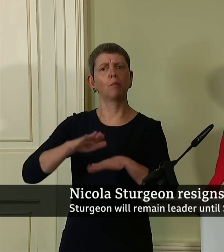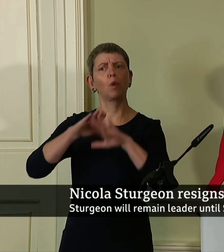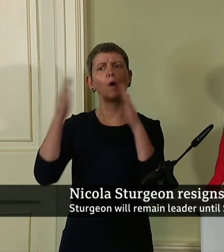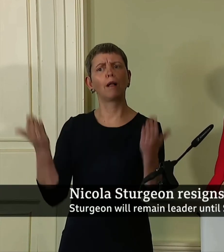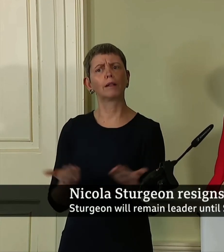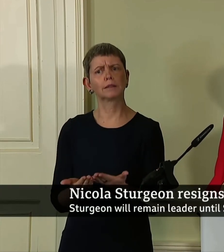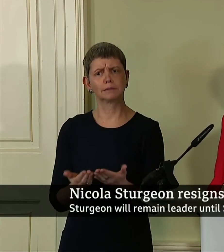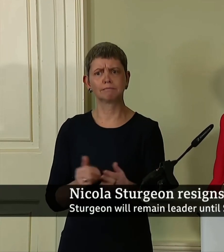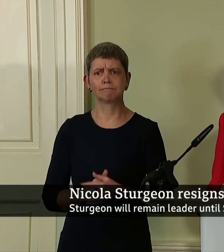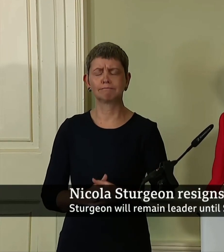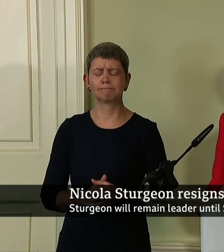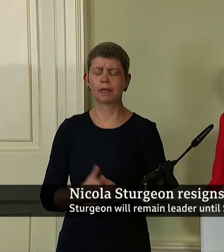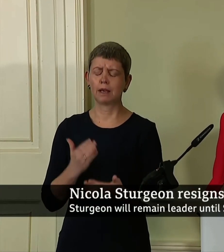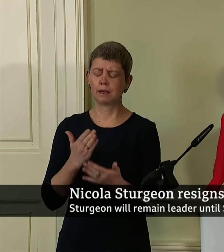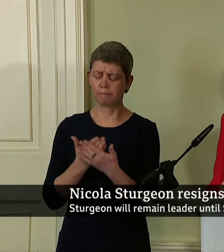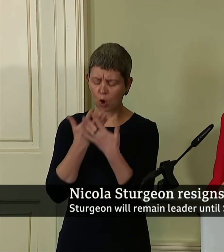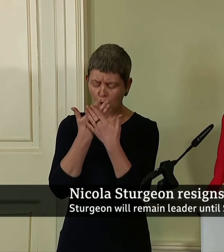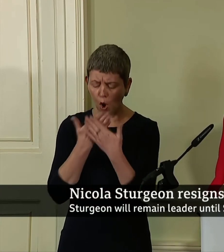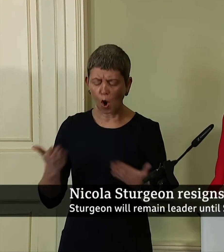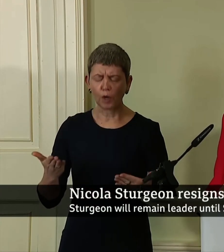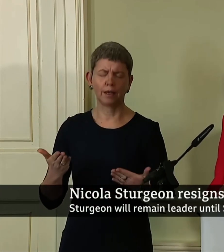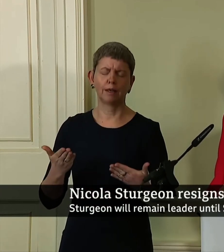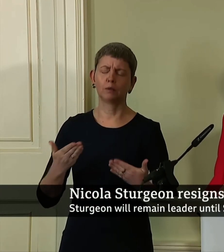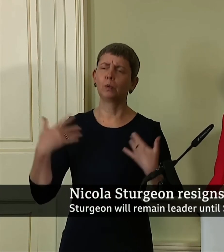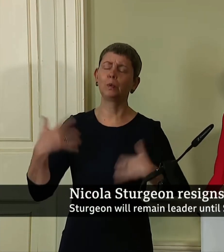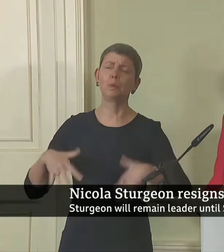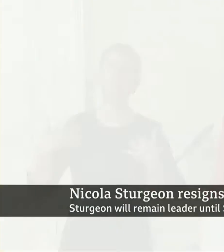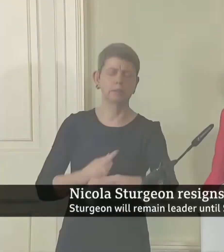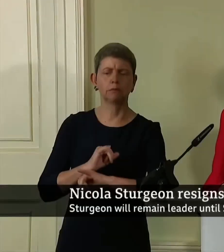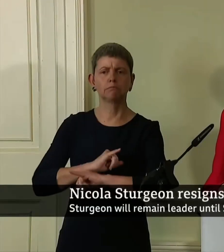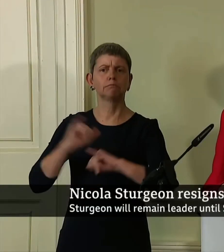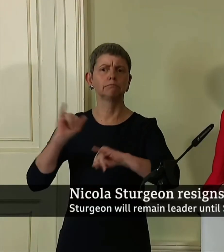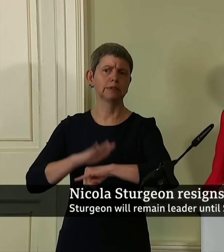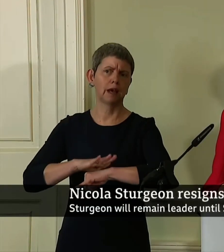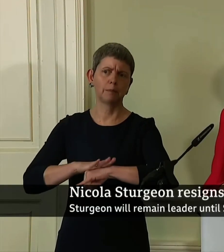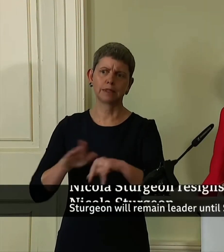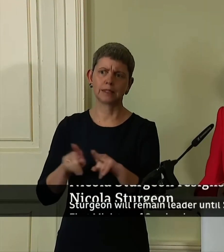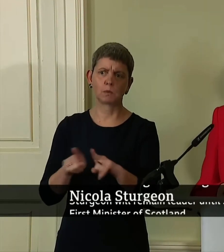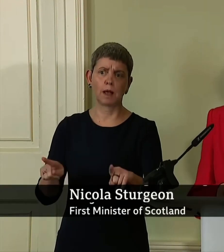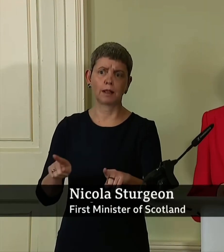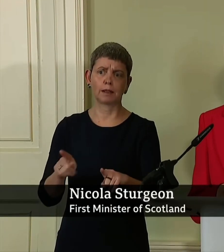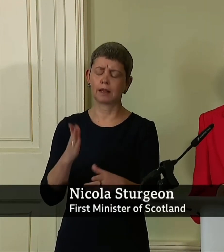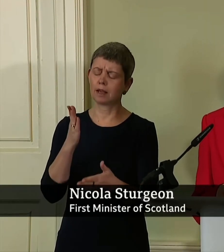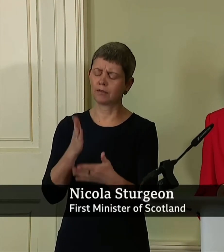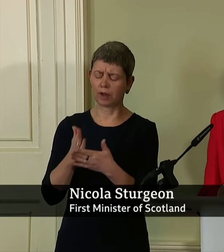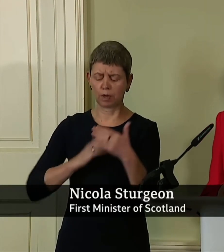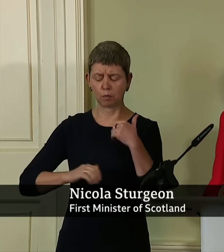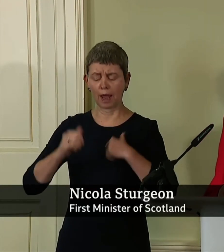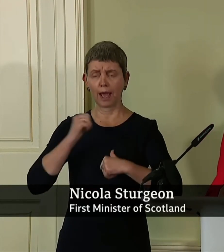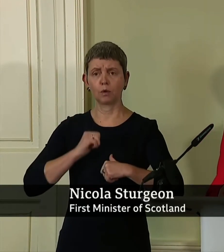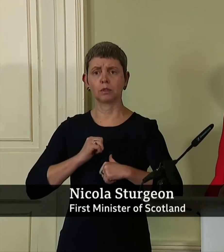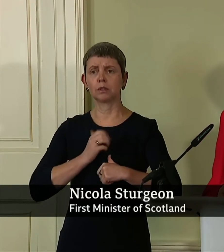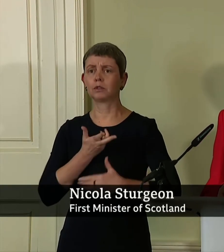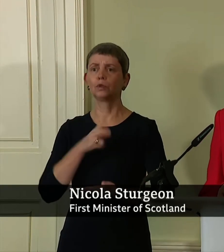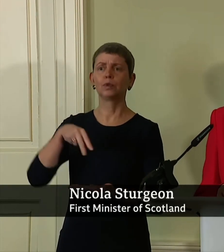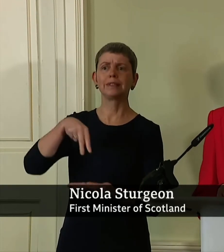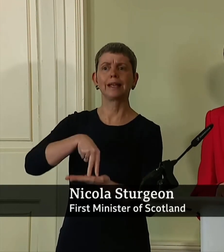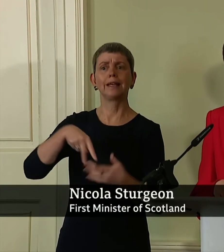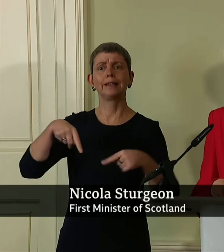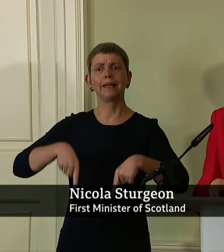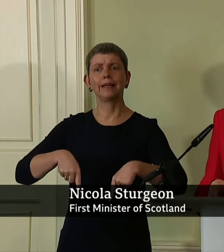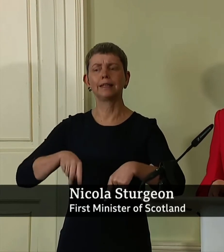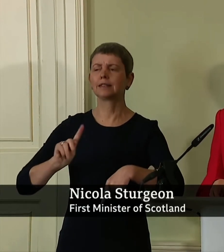job until a successor is chosen. I am proud to stand here as the first